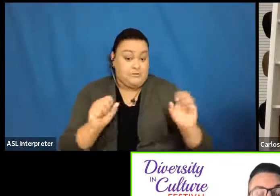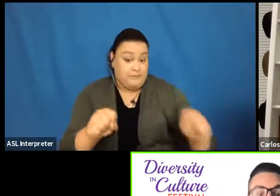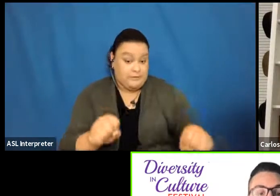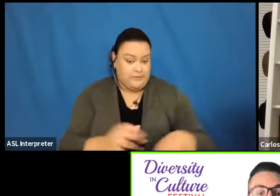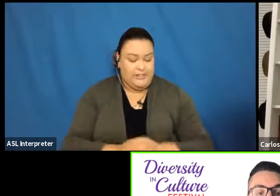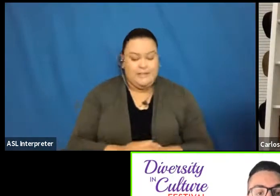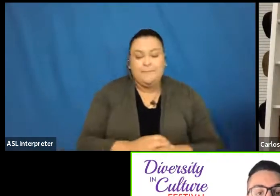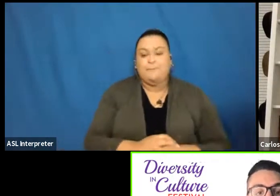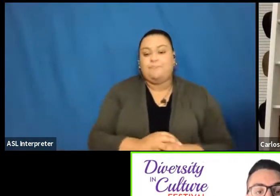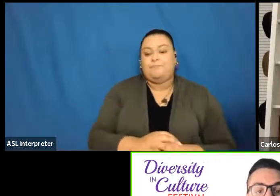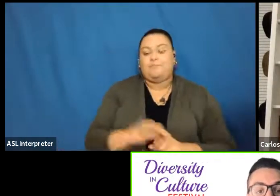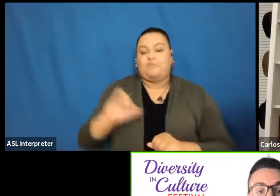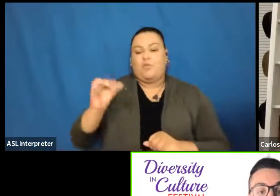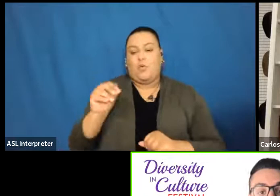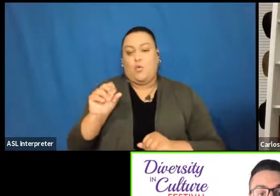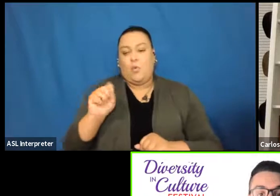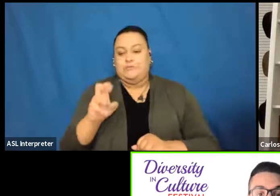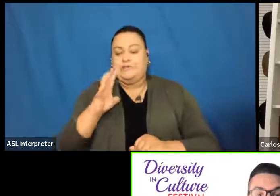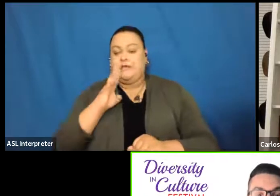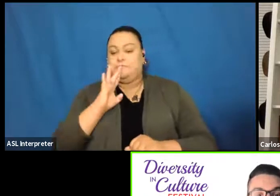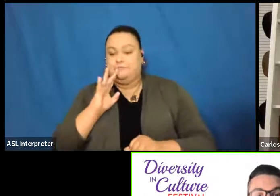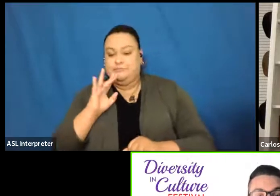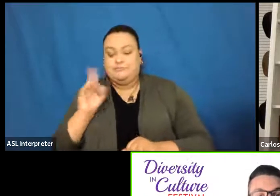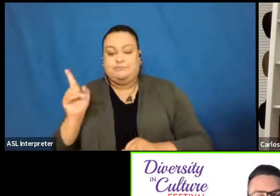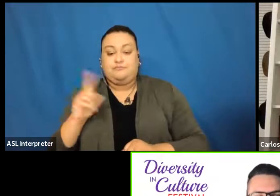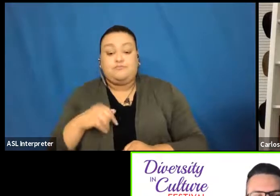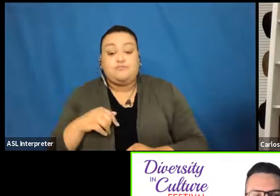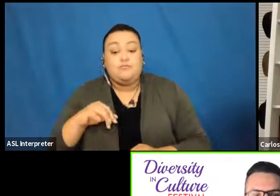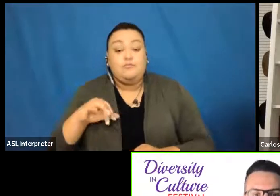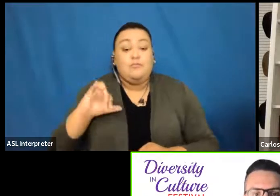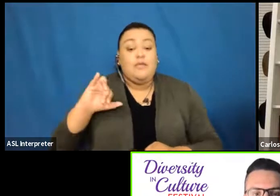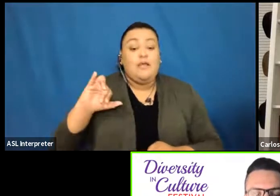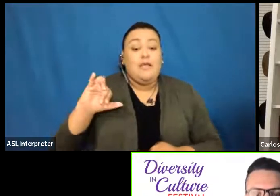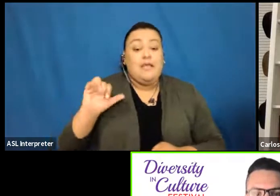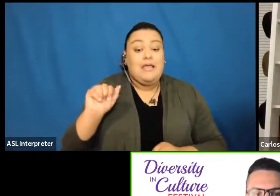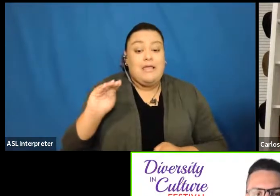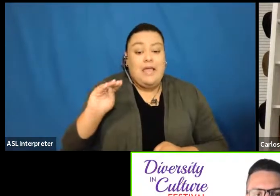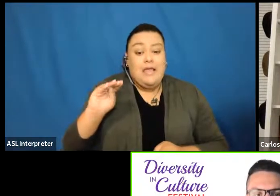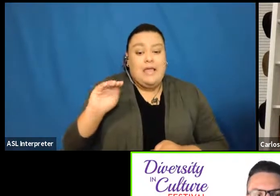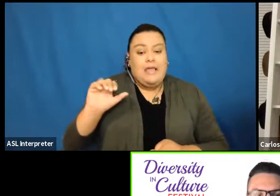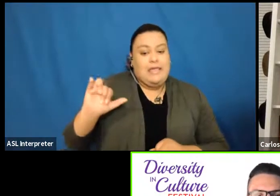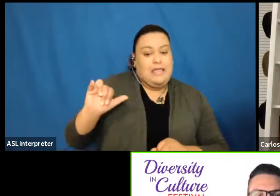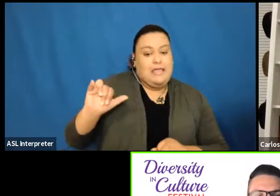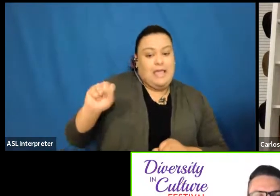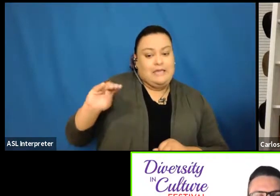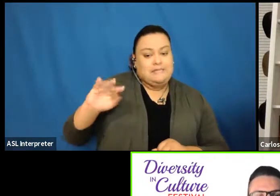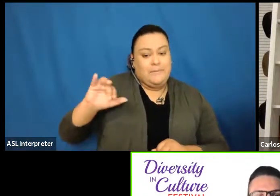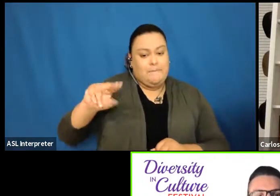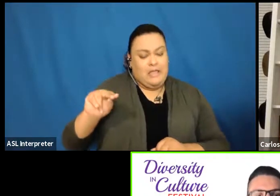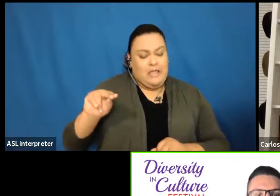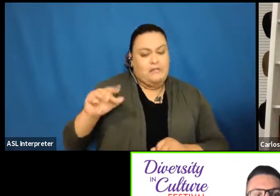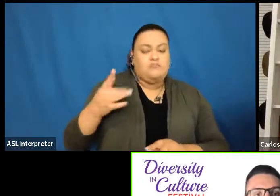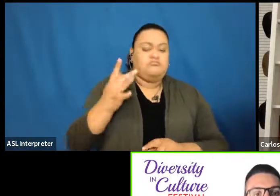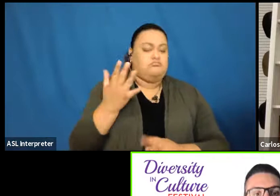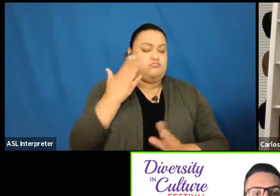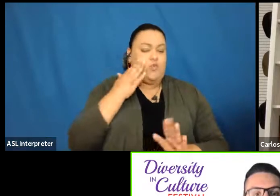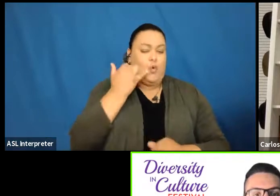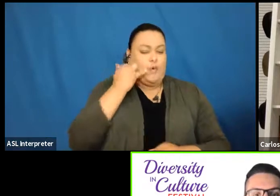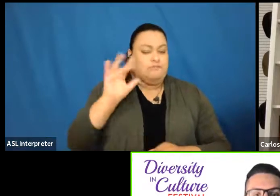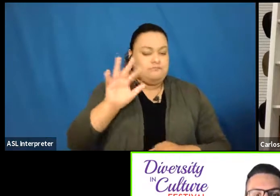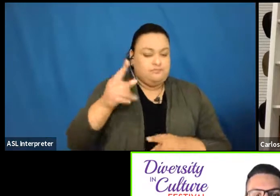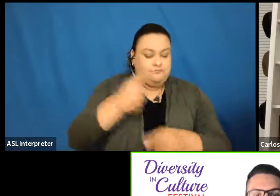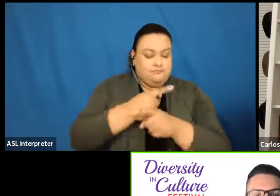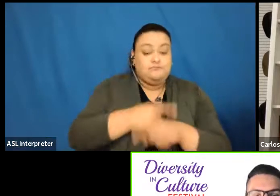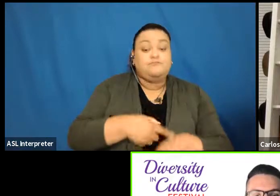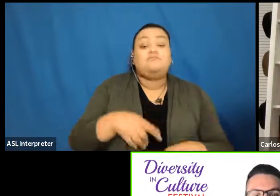possible. Yeah. So Yassine Woodall, and I'm sorry if I didn't get the pronunciation correct. They point out, thank you so